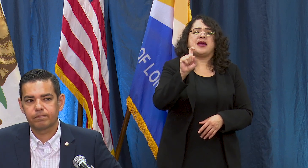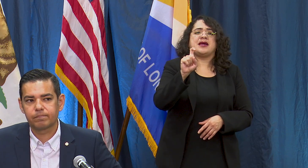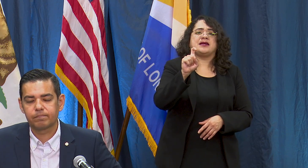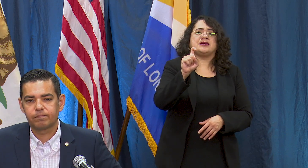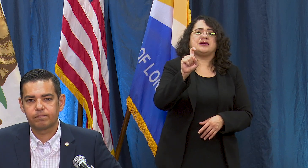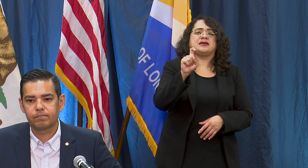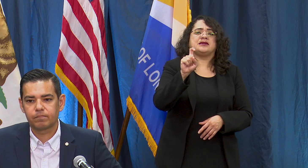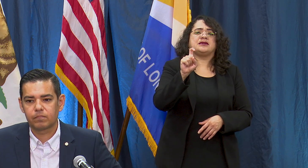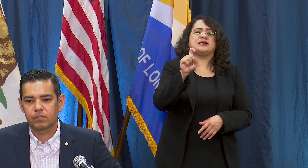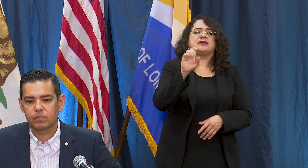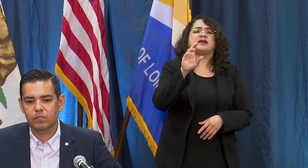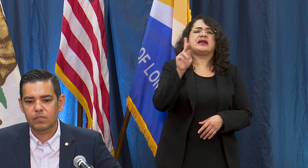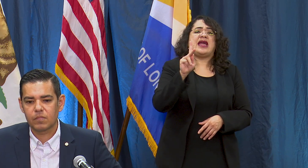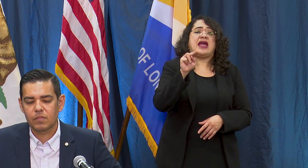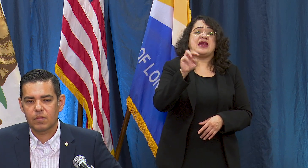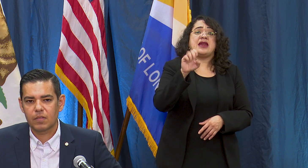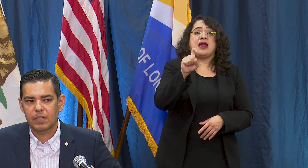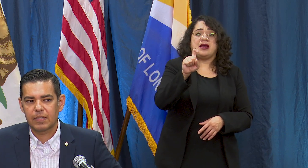Margaret, are you there?